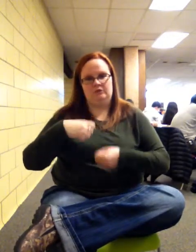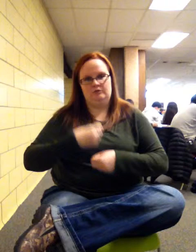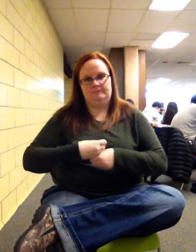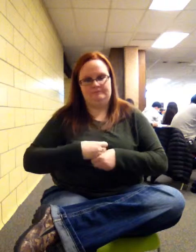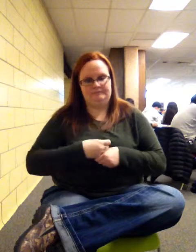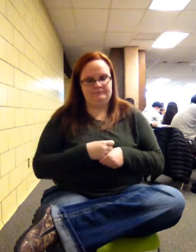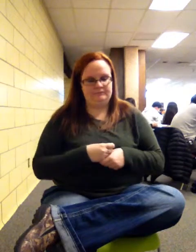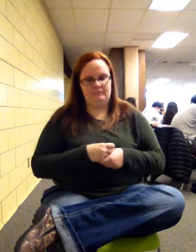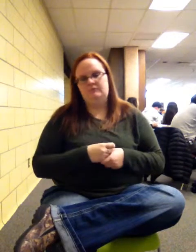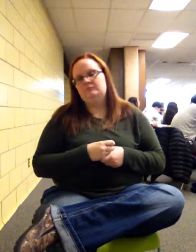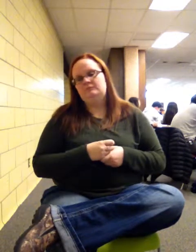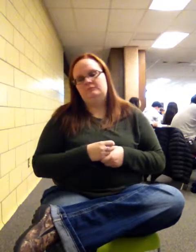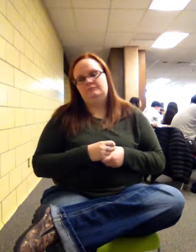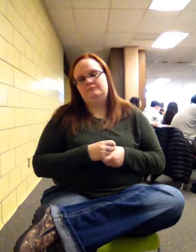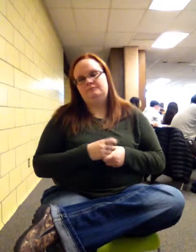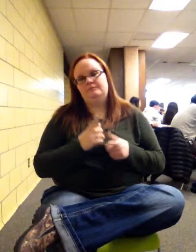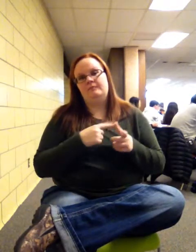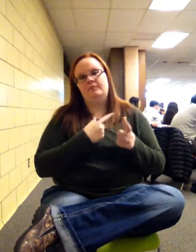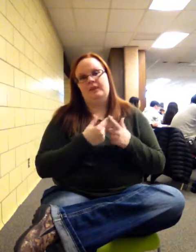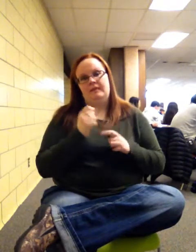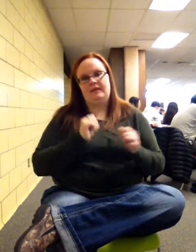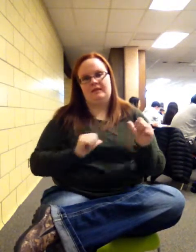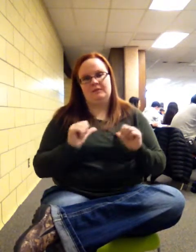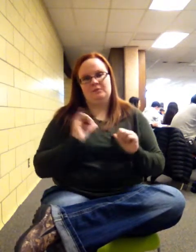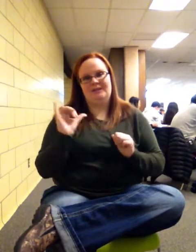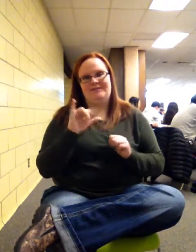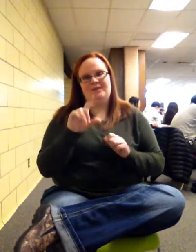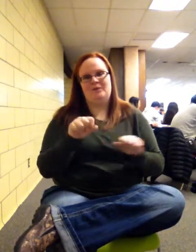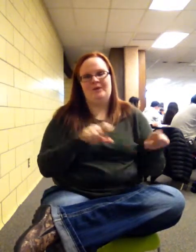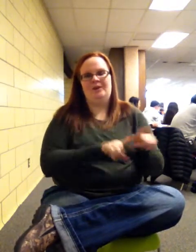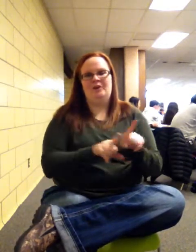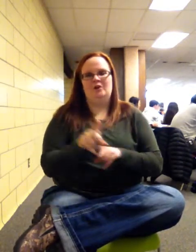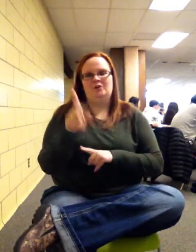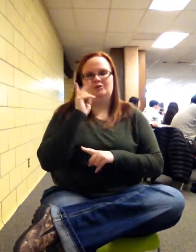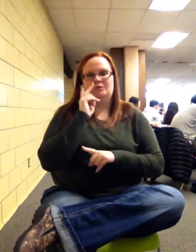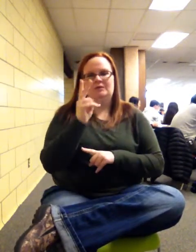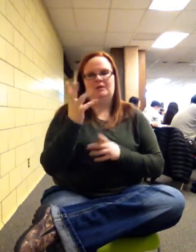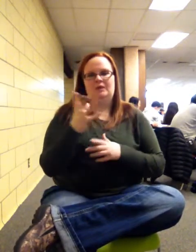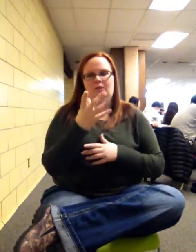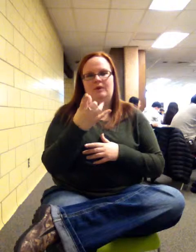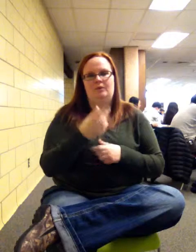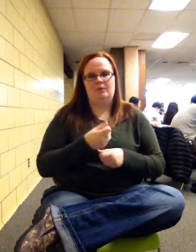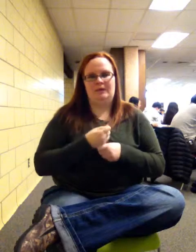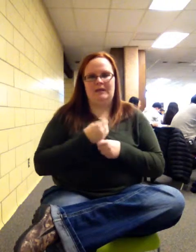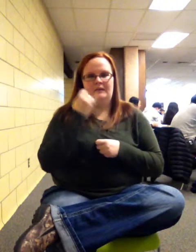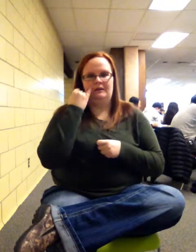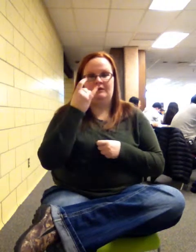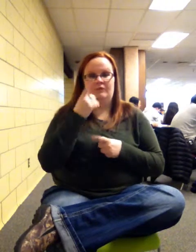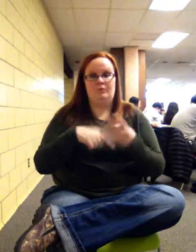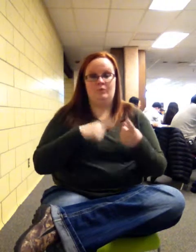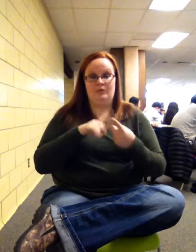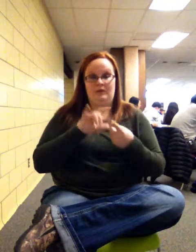And then they pretend like you could also see what you would get if once that 1 year